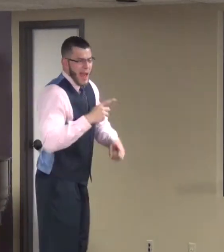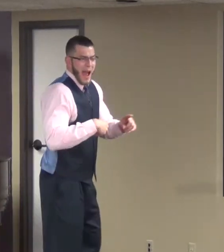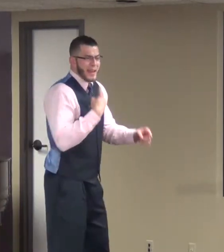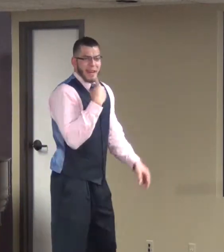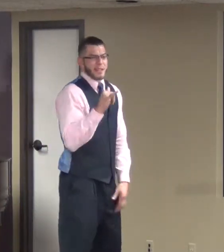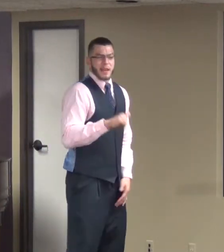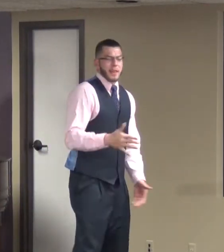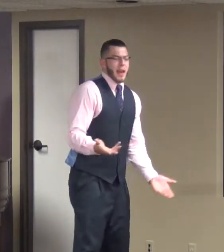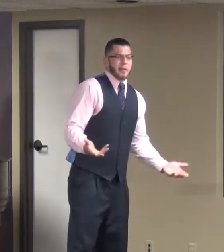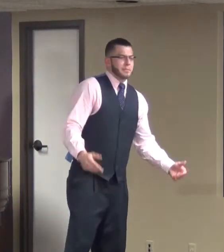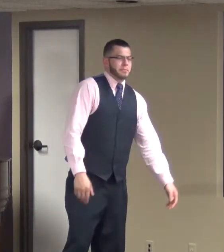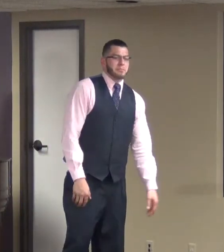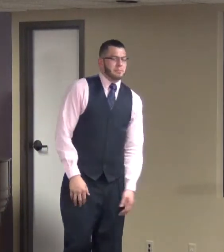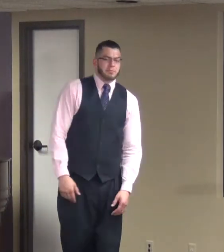I can't say that.